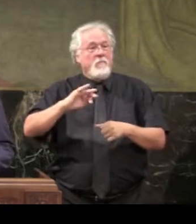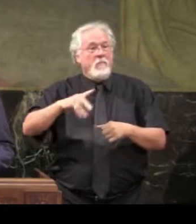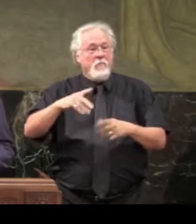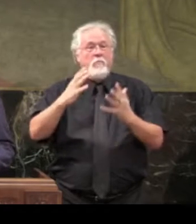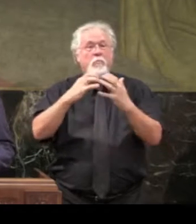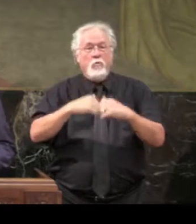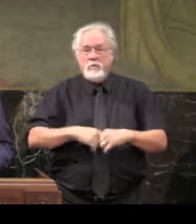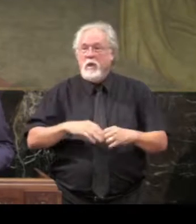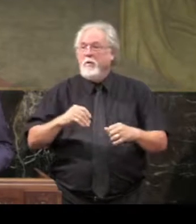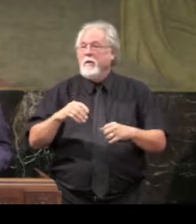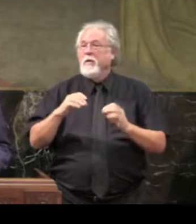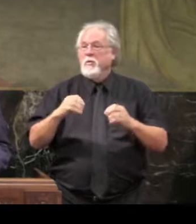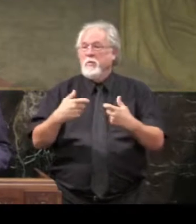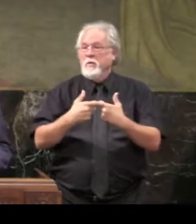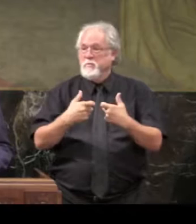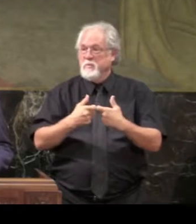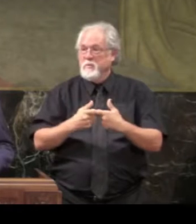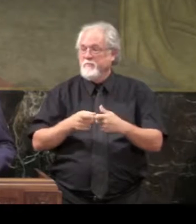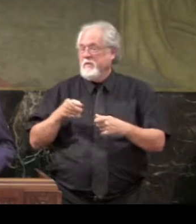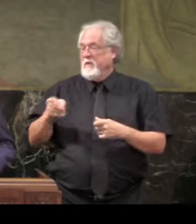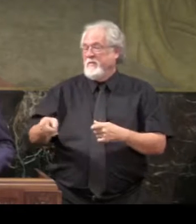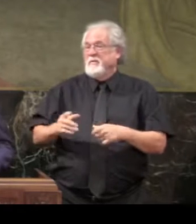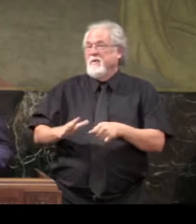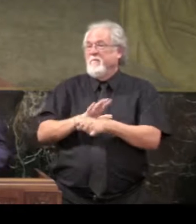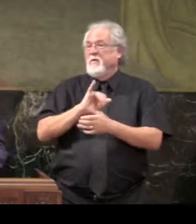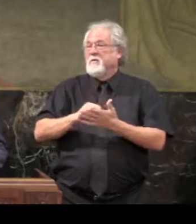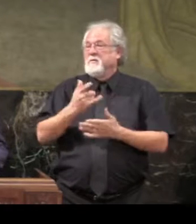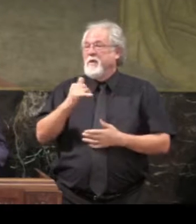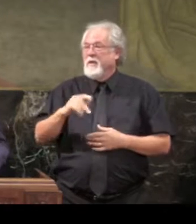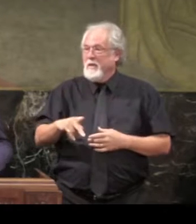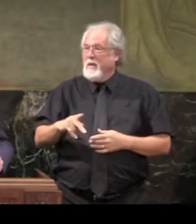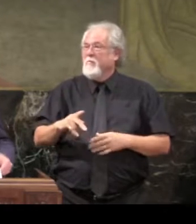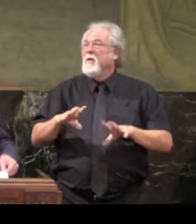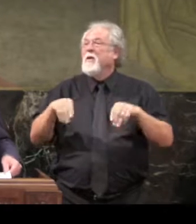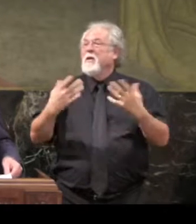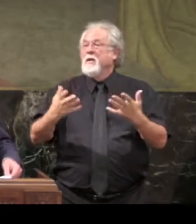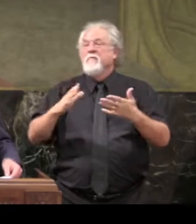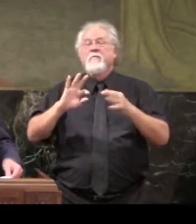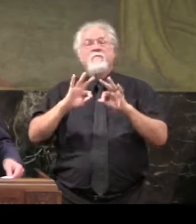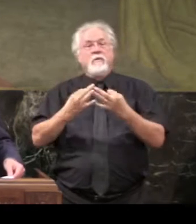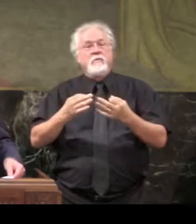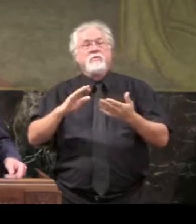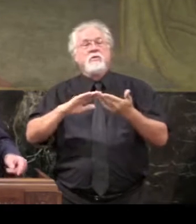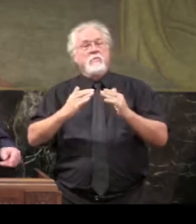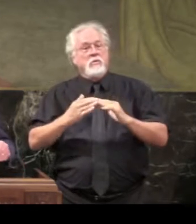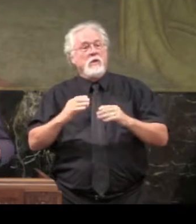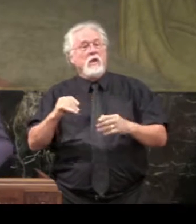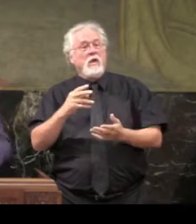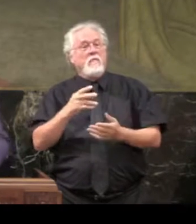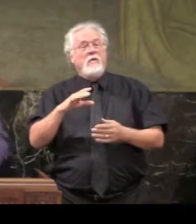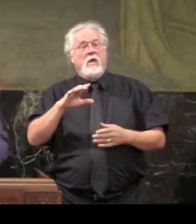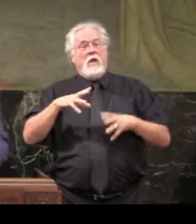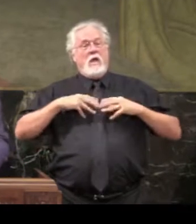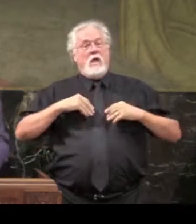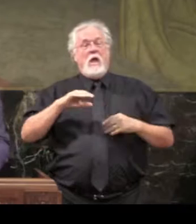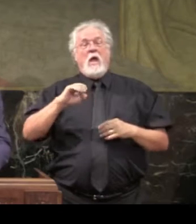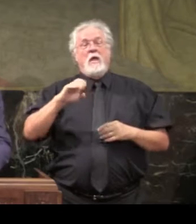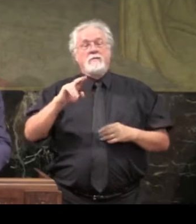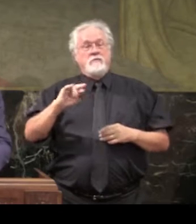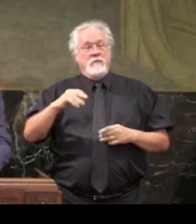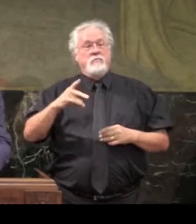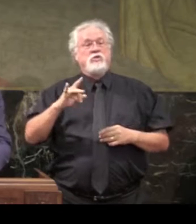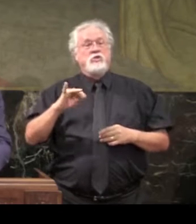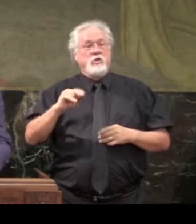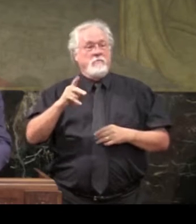out. This investment fills that gap. Given the families and the communities of Assumption Parish the additional security, they will have